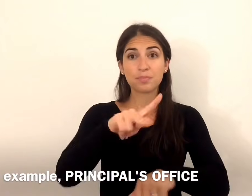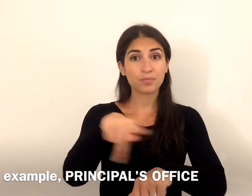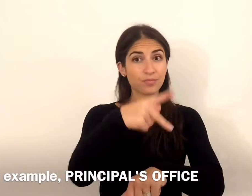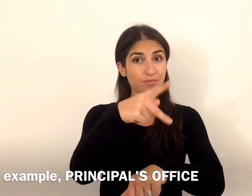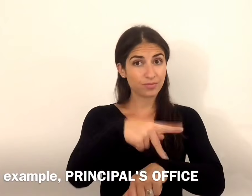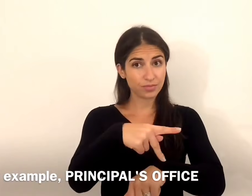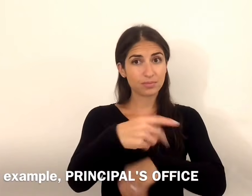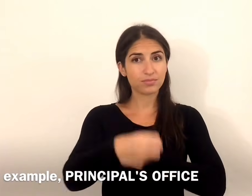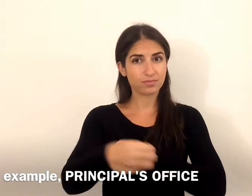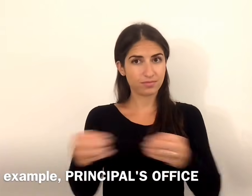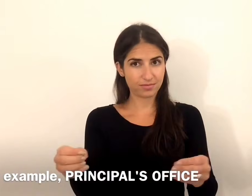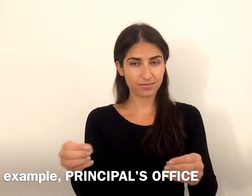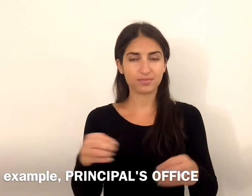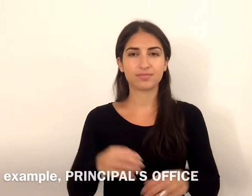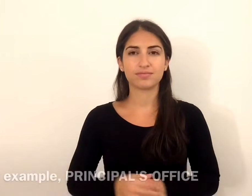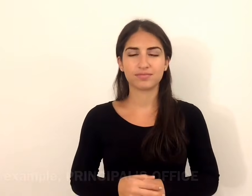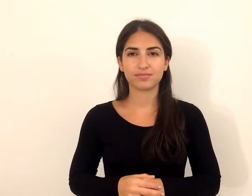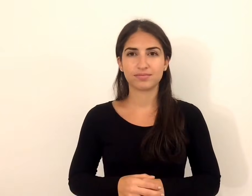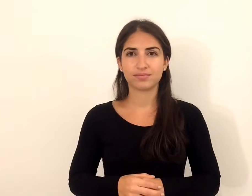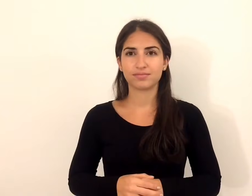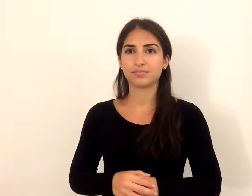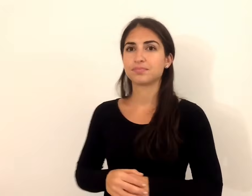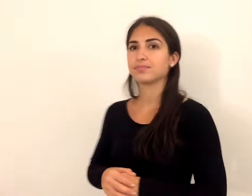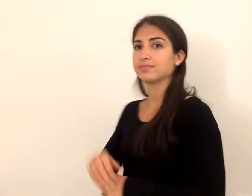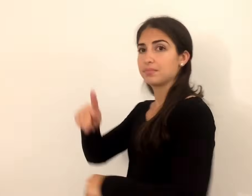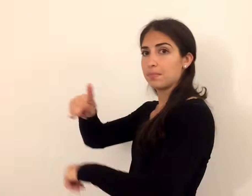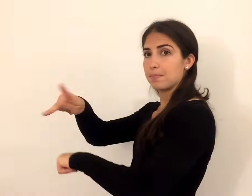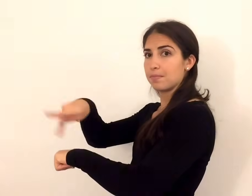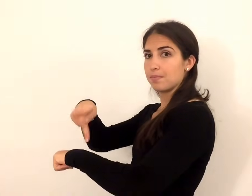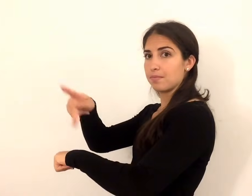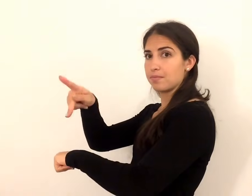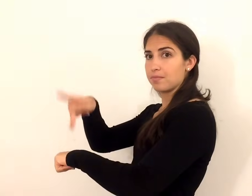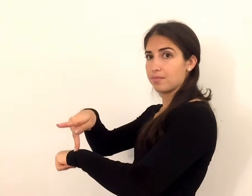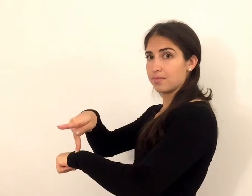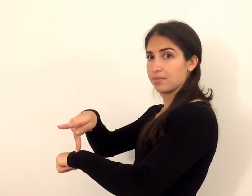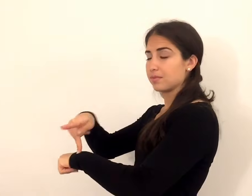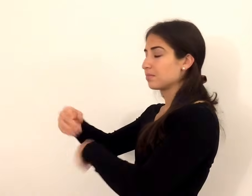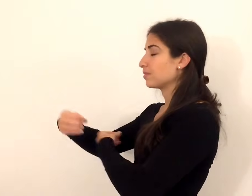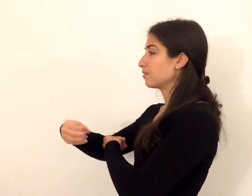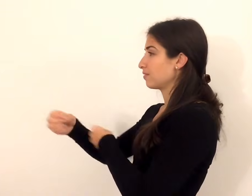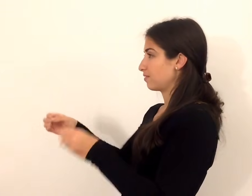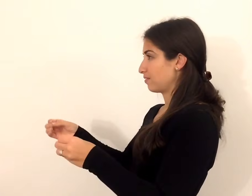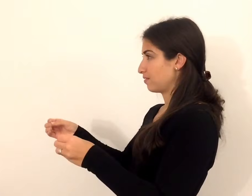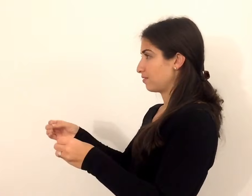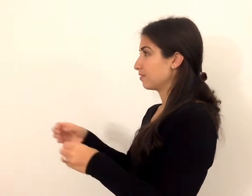For example, principal's office. And that's principal, office.